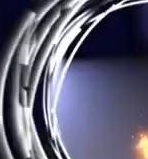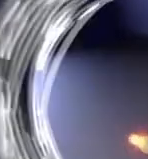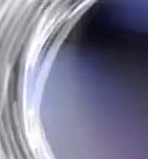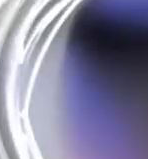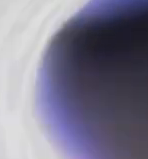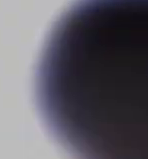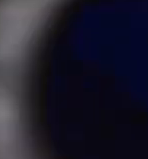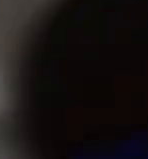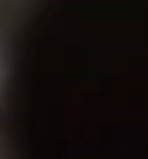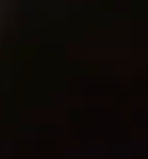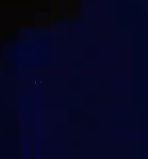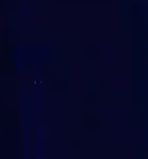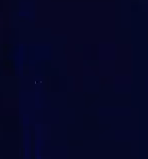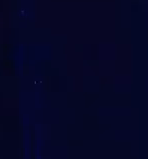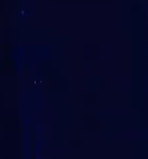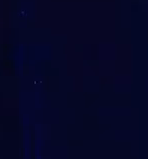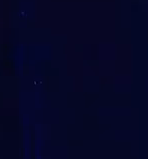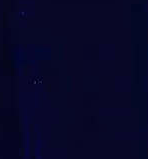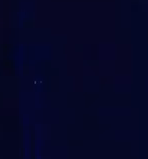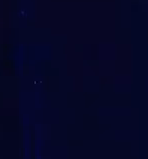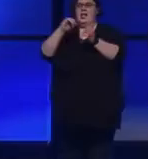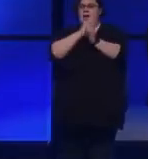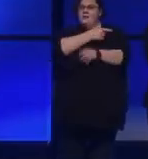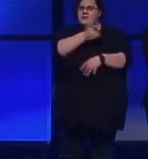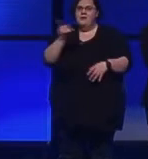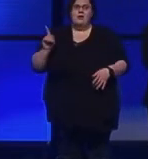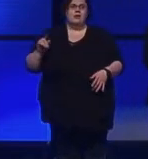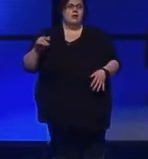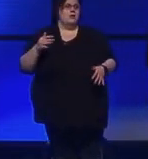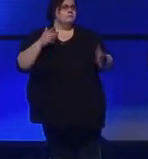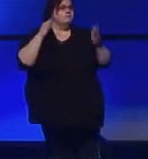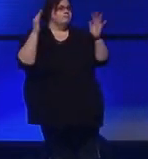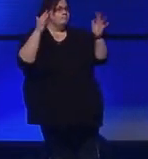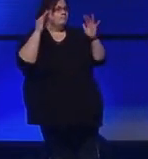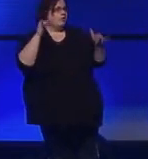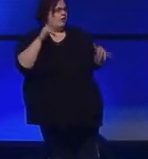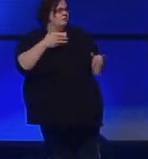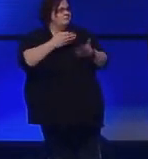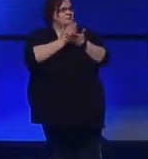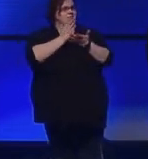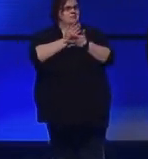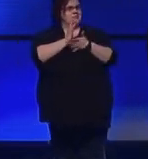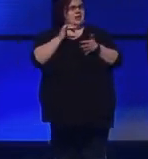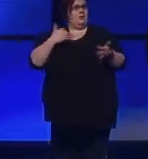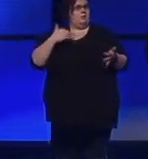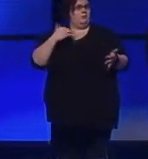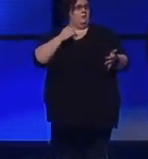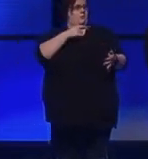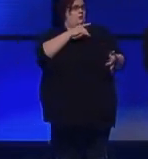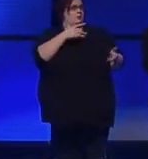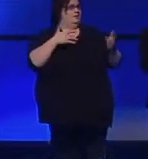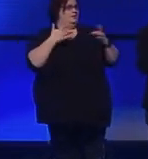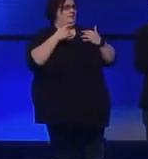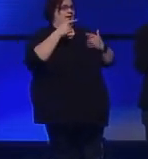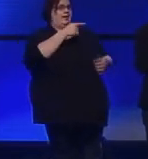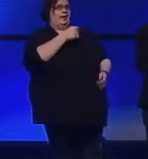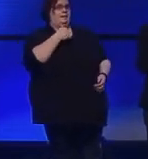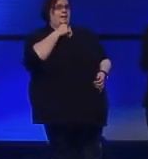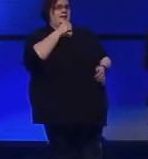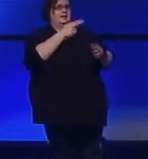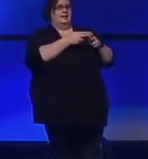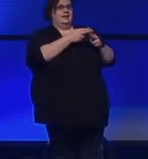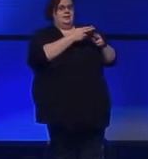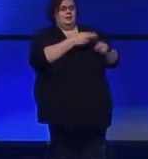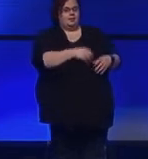Hello, welcome everyone. Good morning. How are you this morning? All right, I'm obnoxious over in this area. I don't name